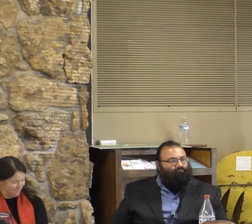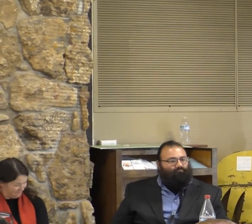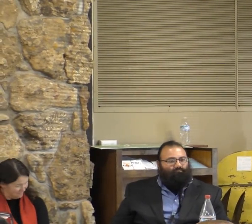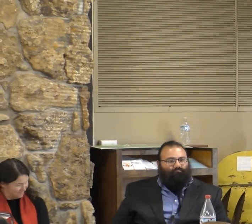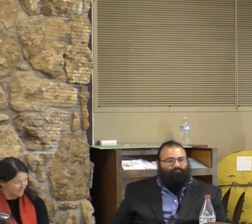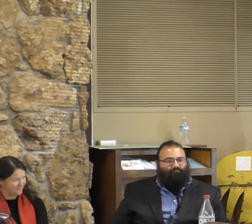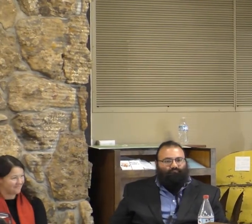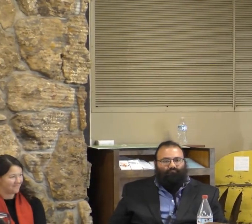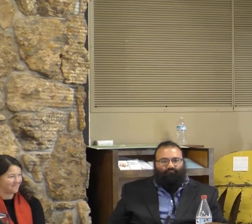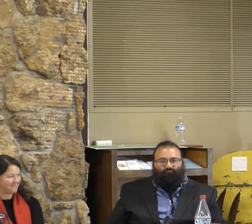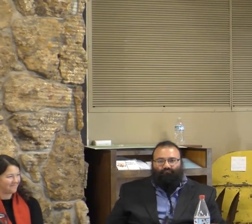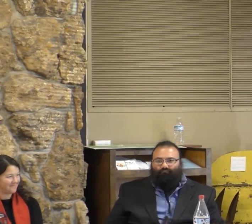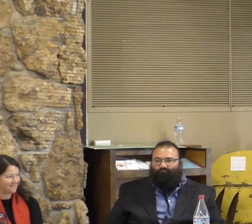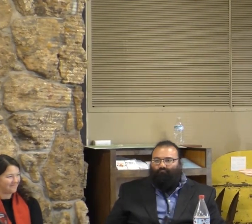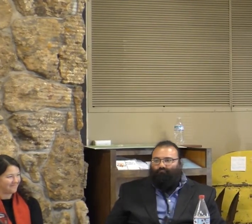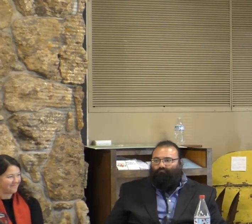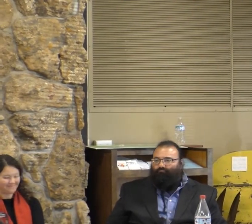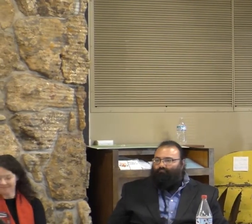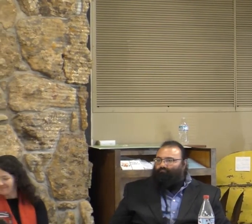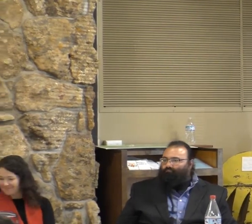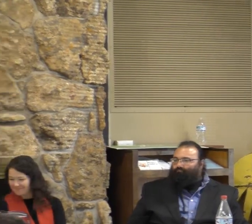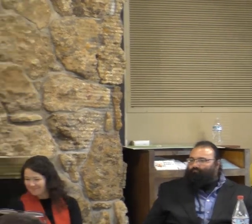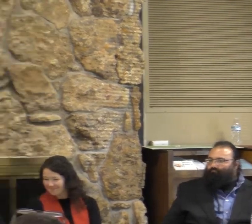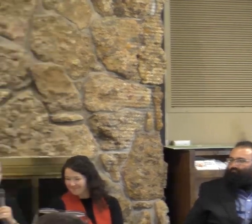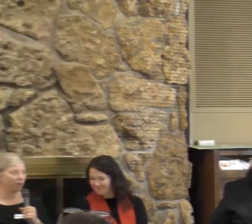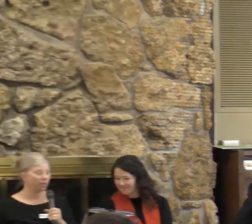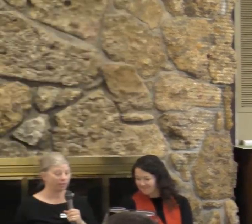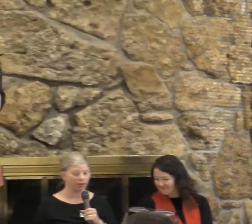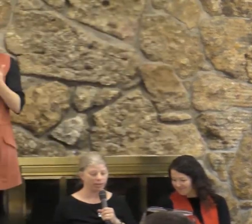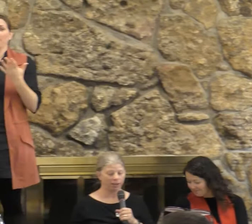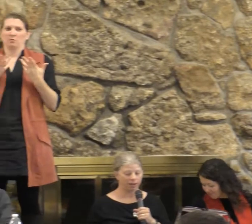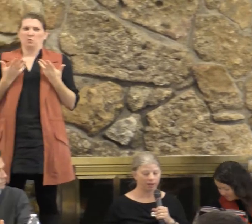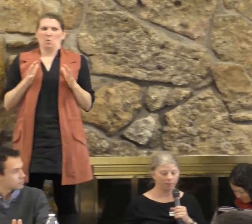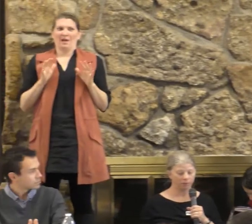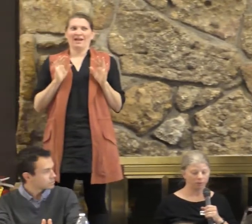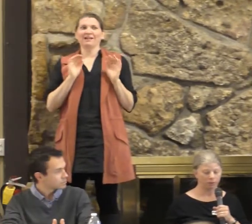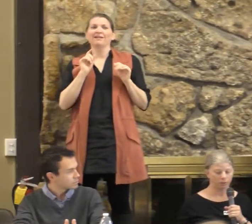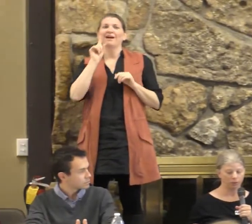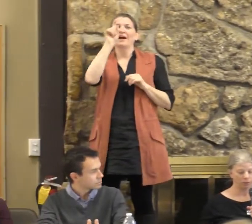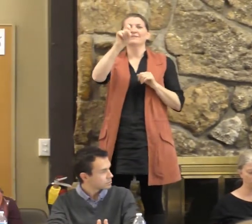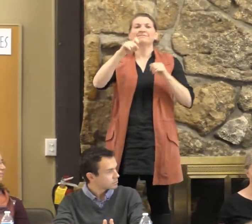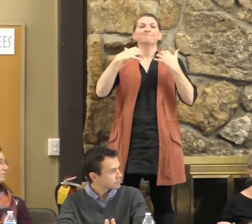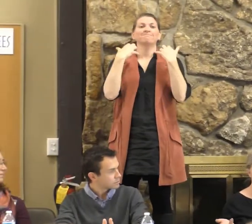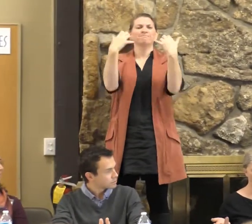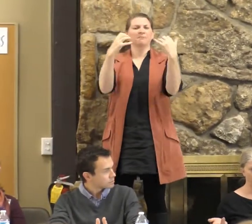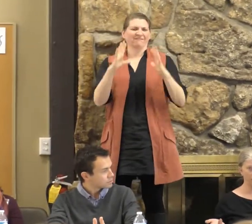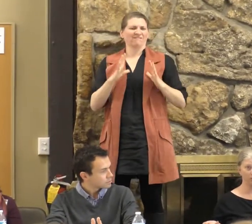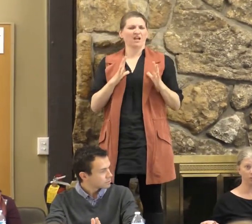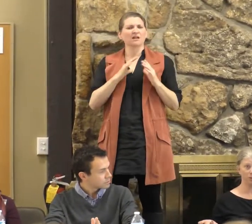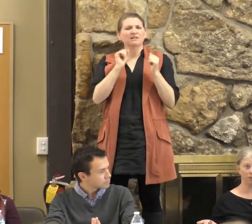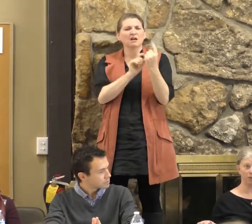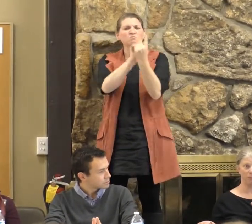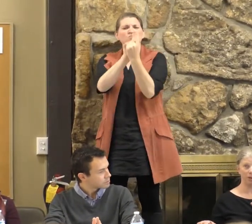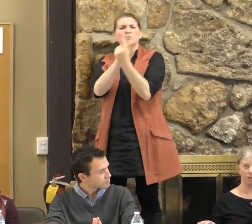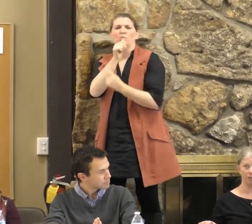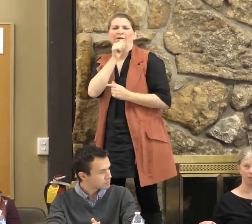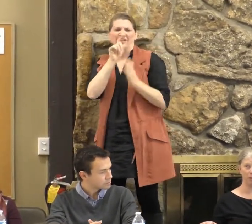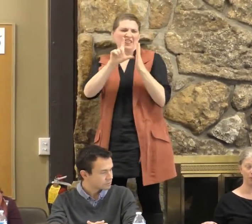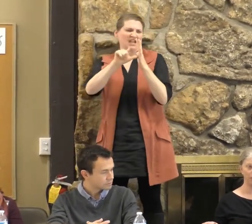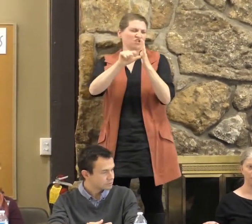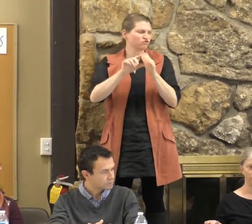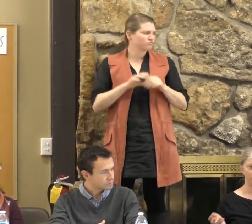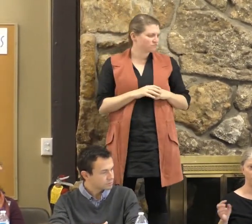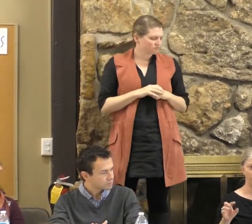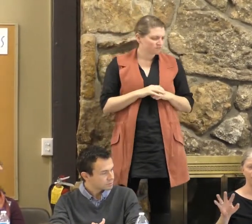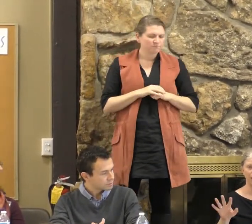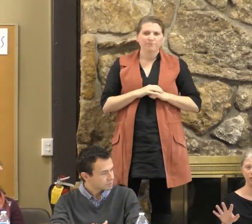I forgot to say that earlier, so. Sorry, go ahead. That's great. So I'm going to talk about a little